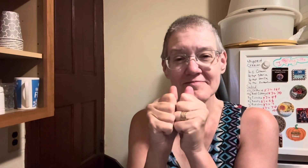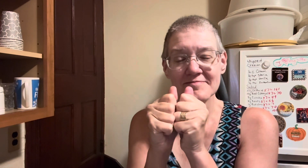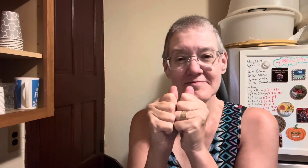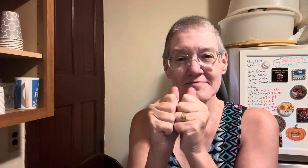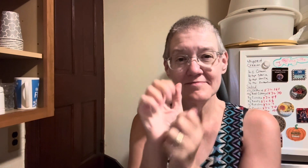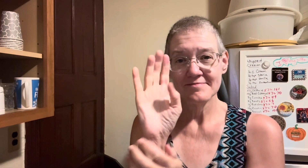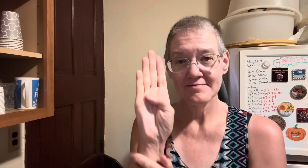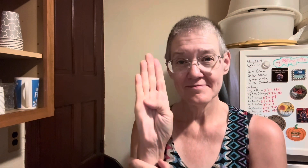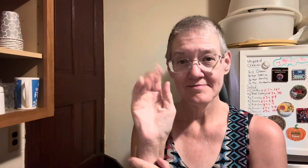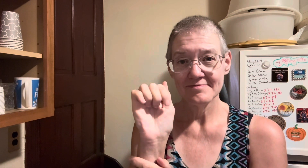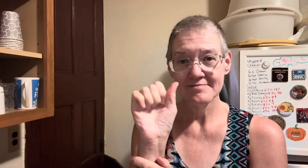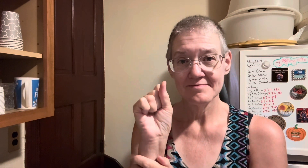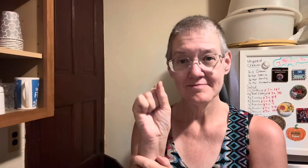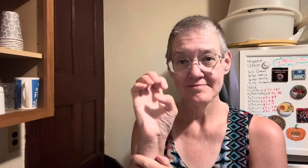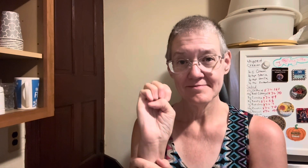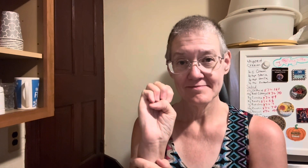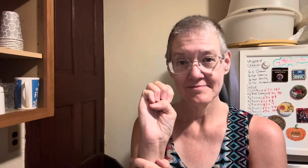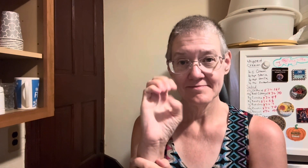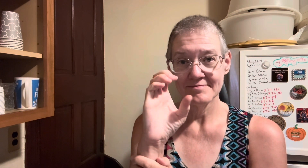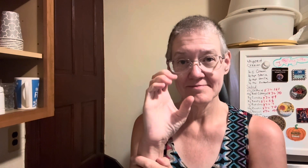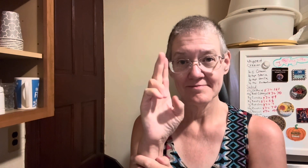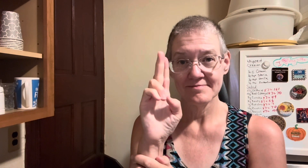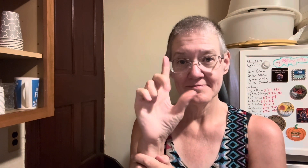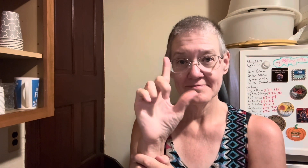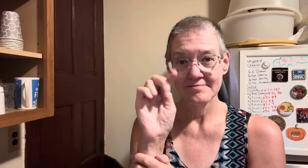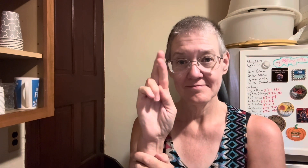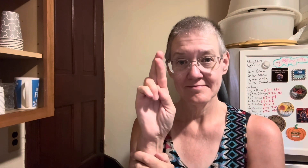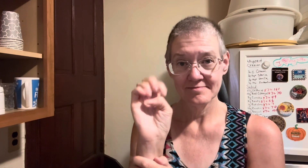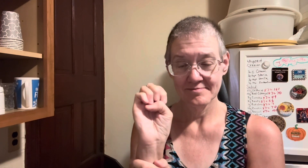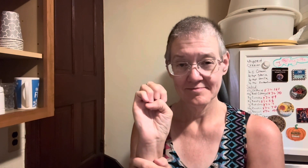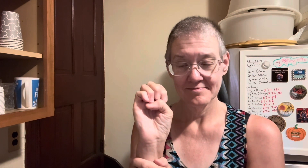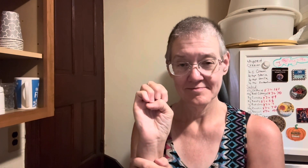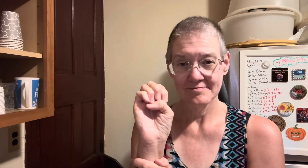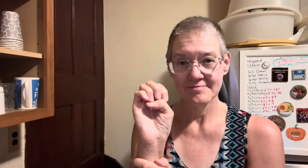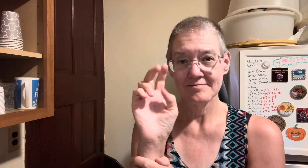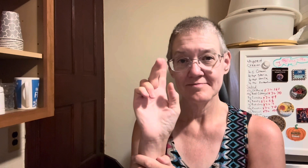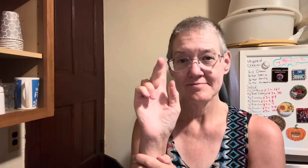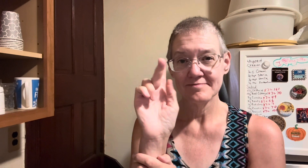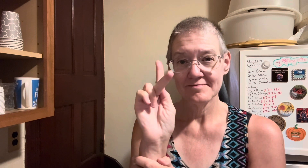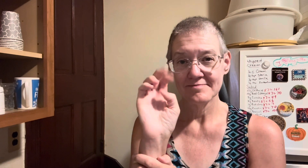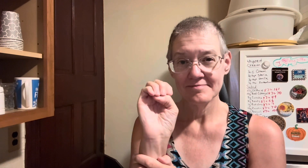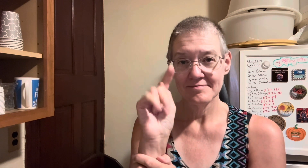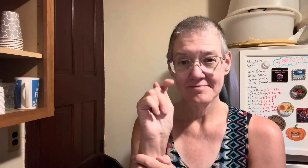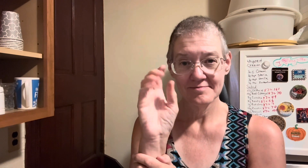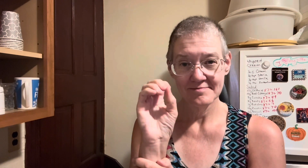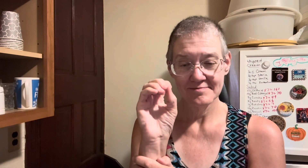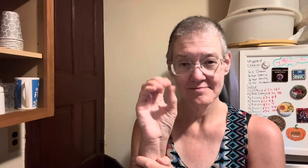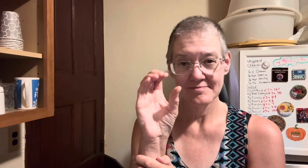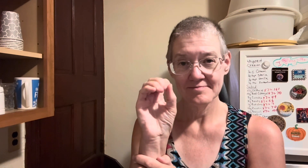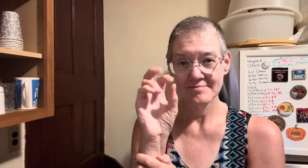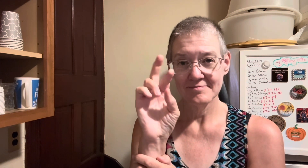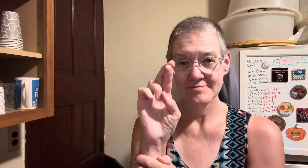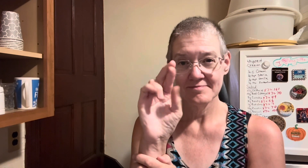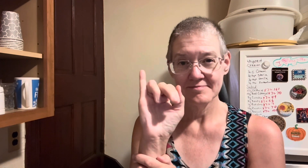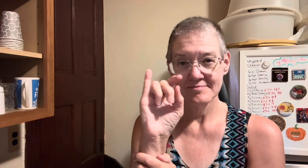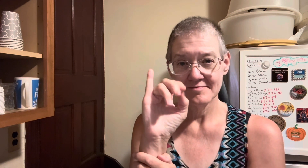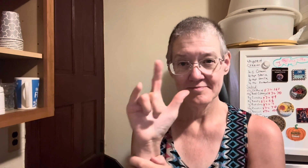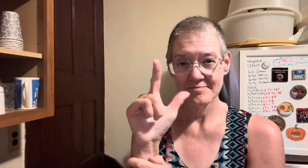It's made with Base Culture original keto bread. And Base